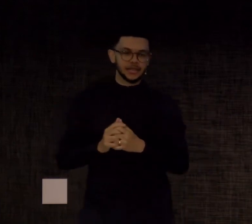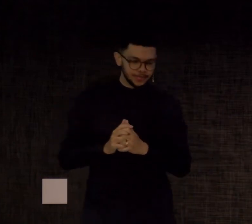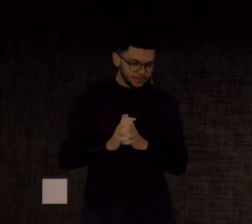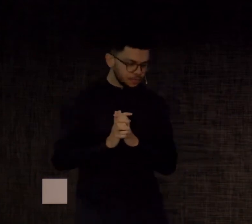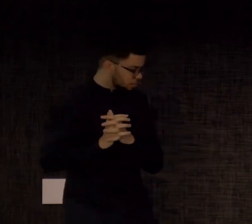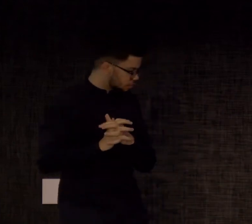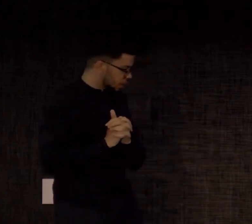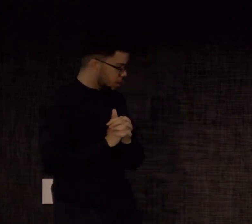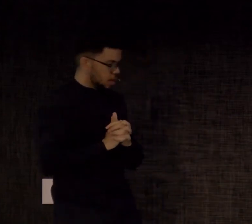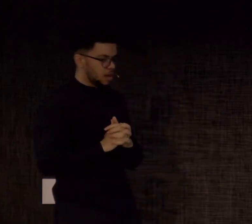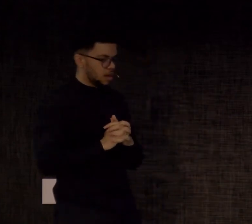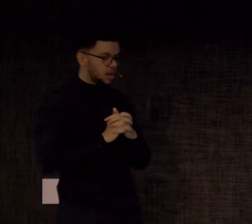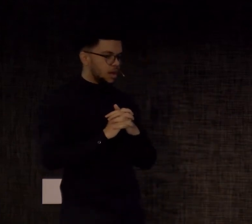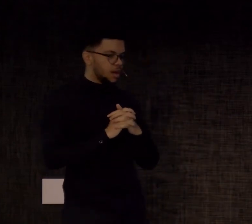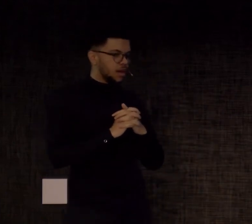night.